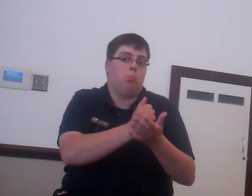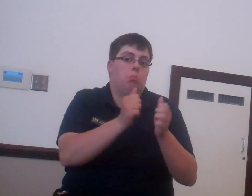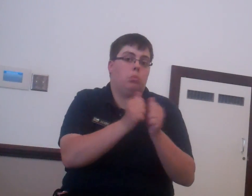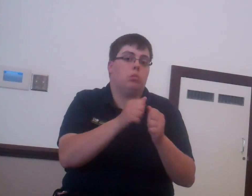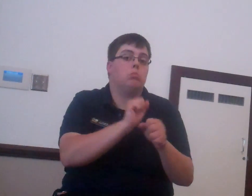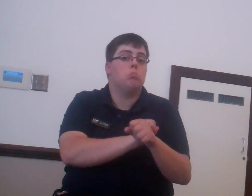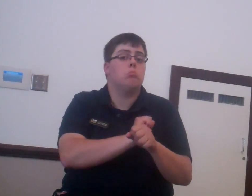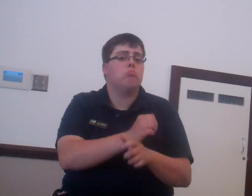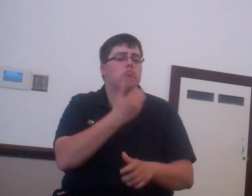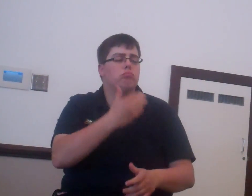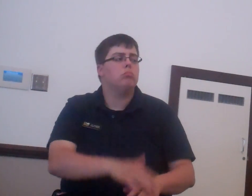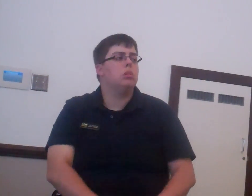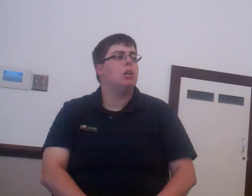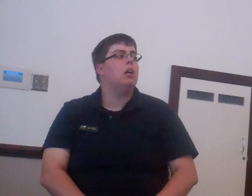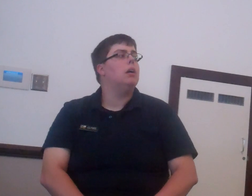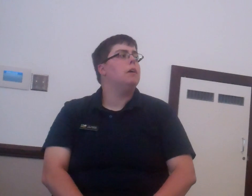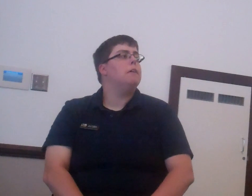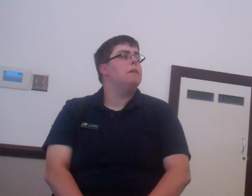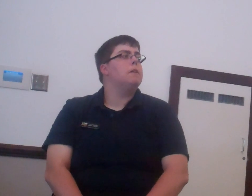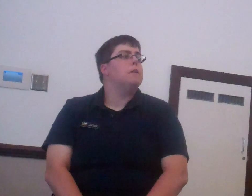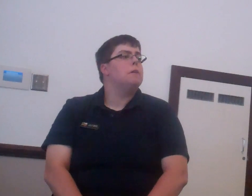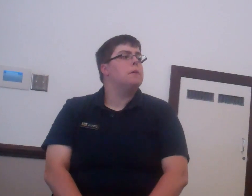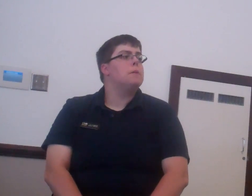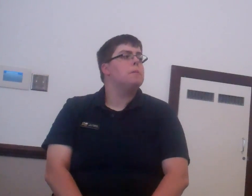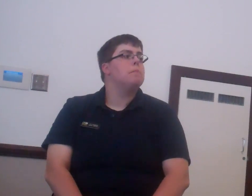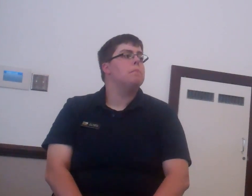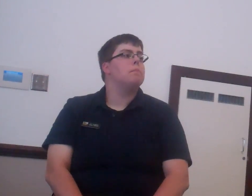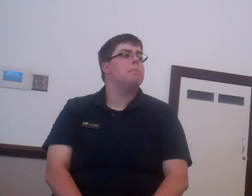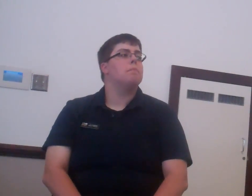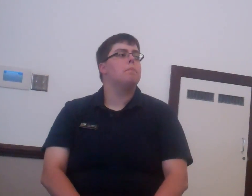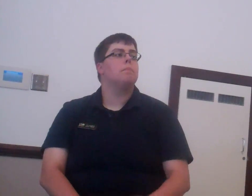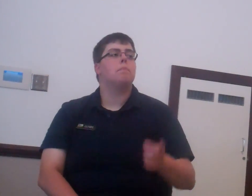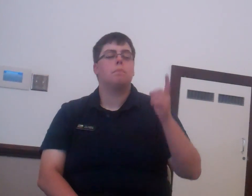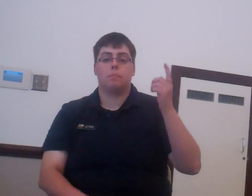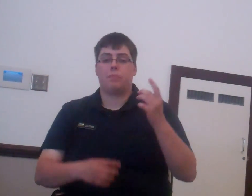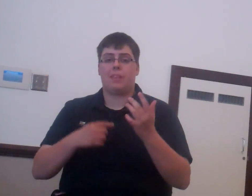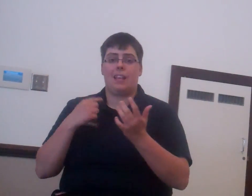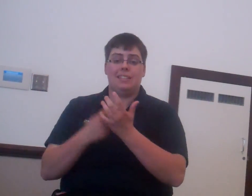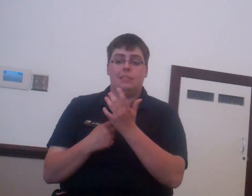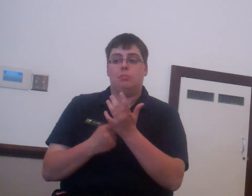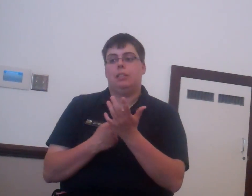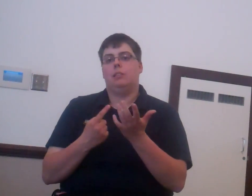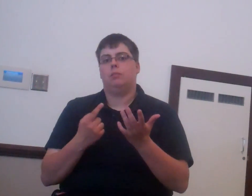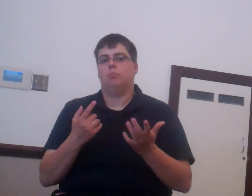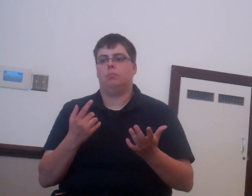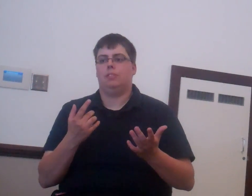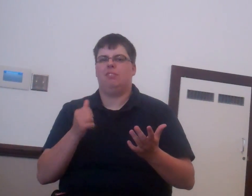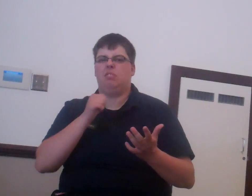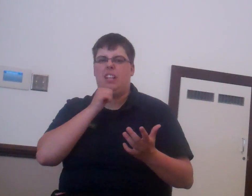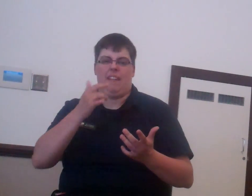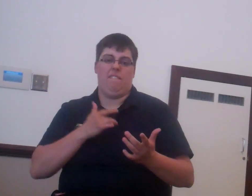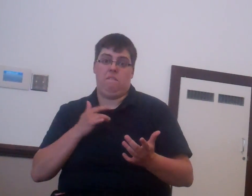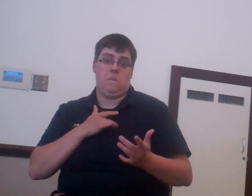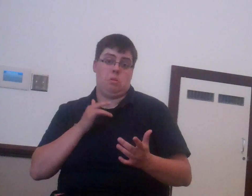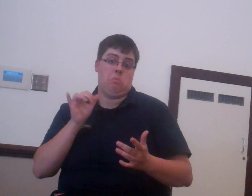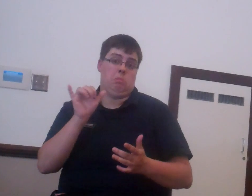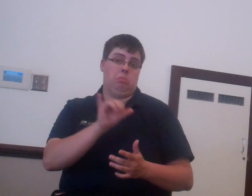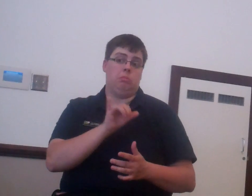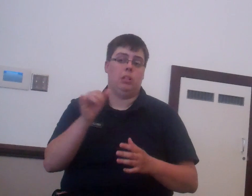yeah. Mm-hmm. Sometimes it doesn't seem like work when you're all just like hanging out or whatever. Yeah, it can almost start to feel more like